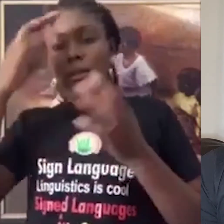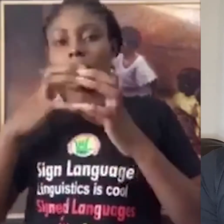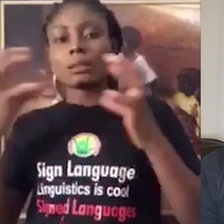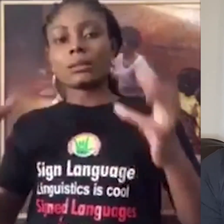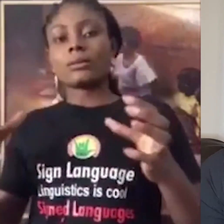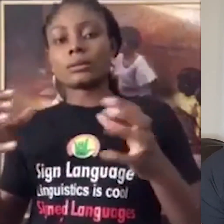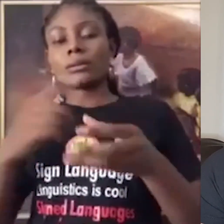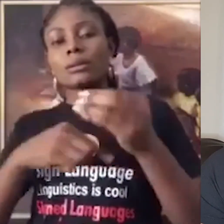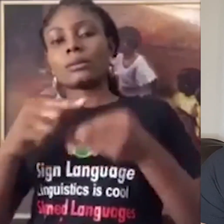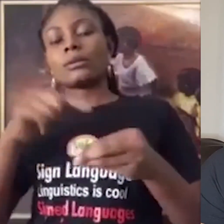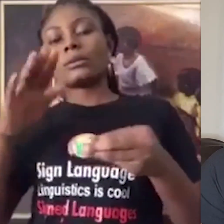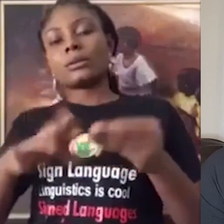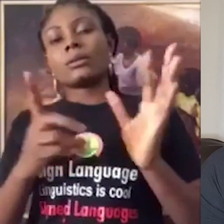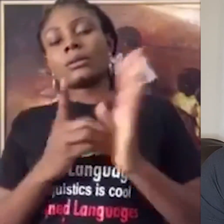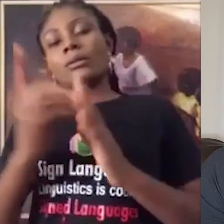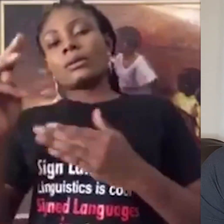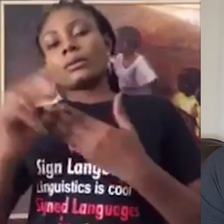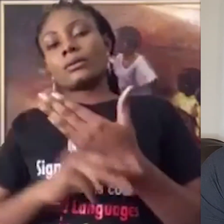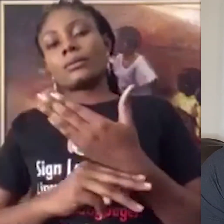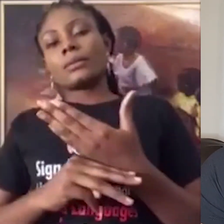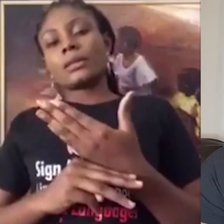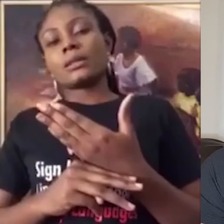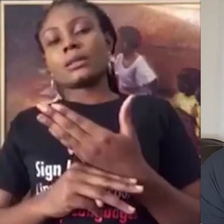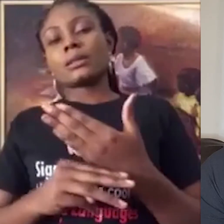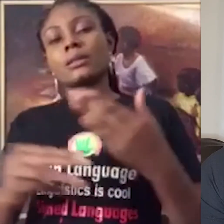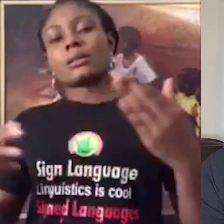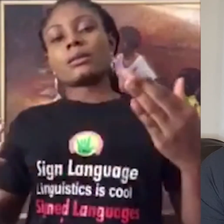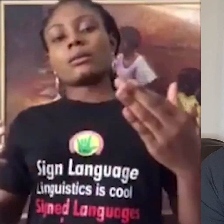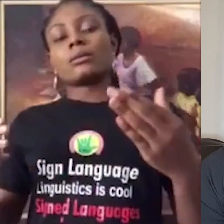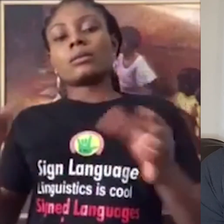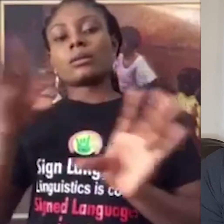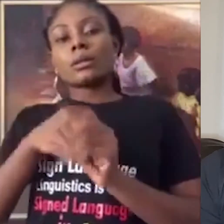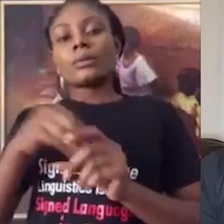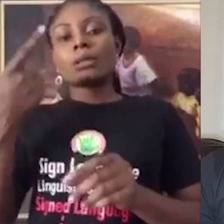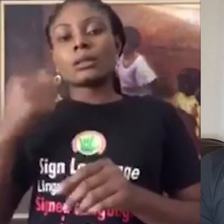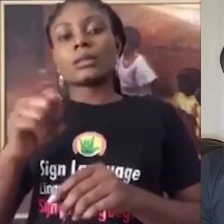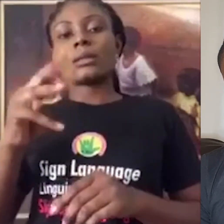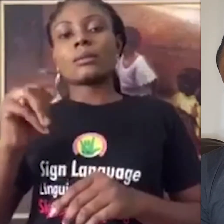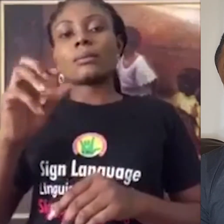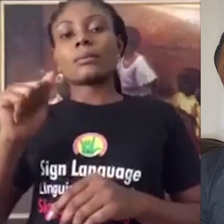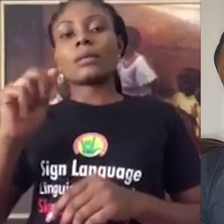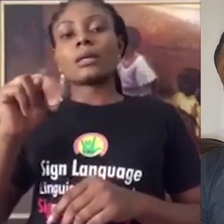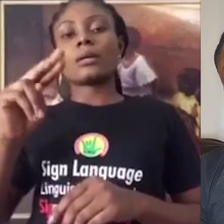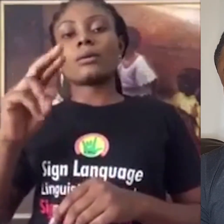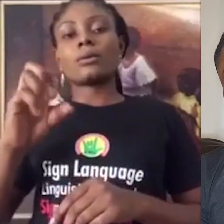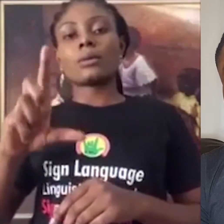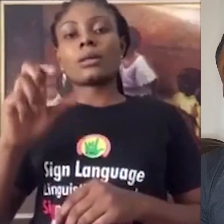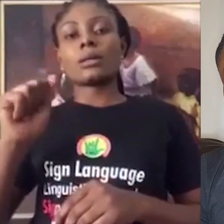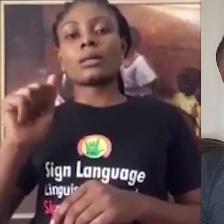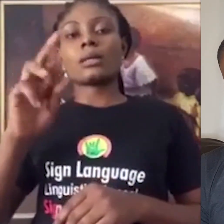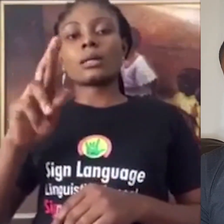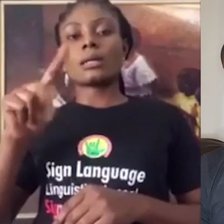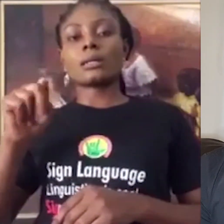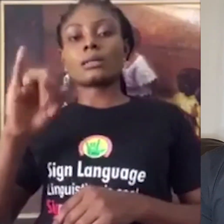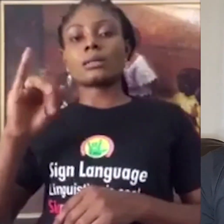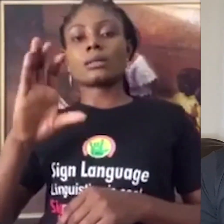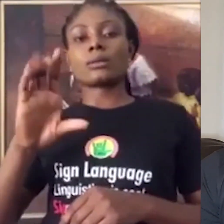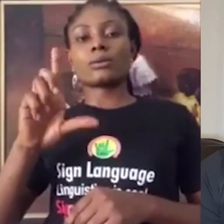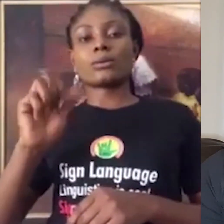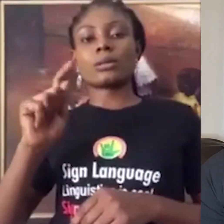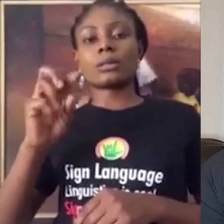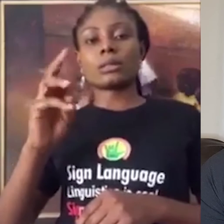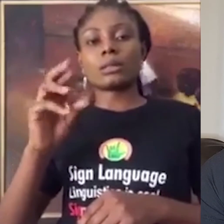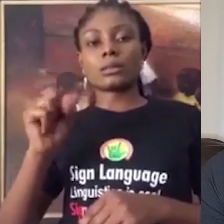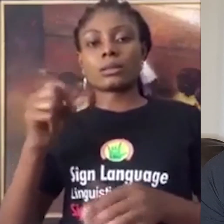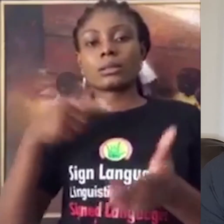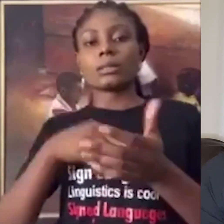lot concerning the child development incorporating the manual articulators. So